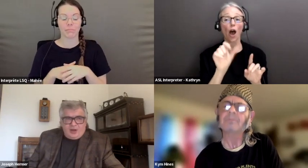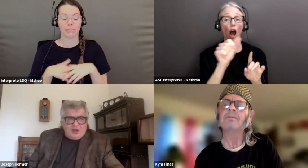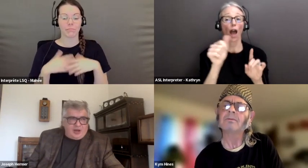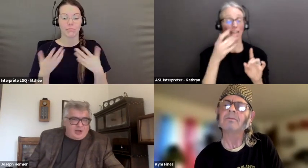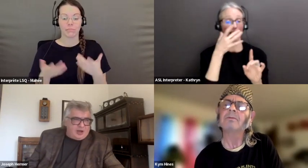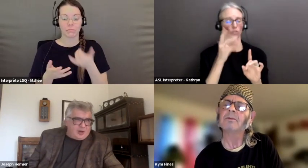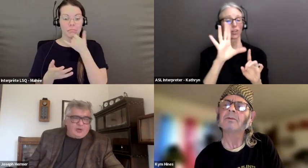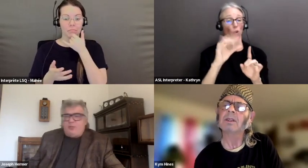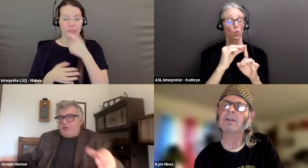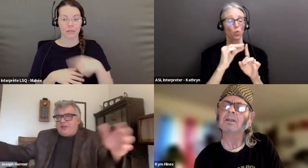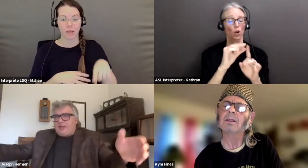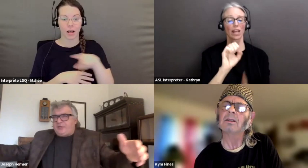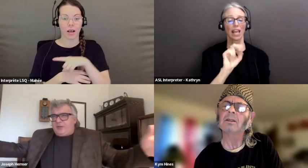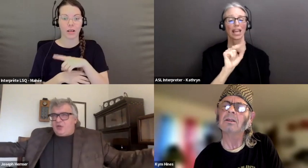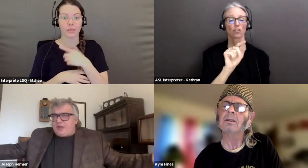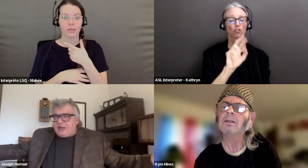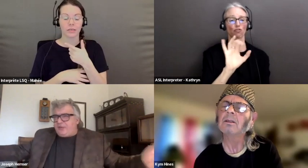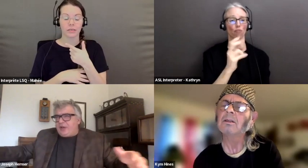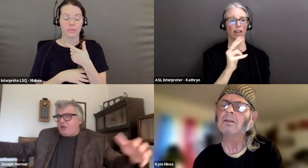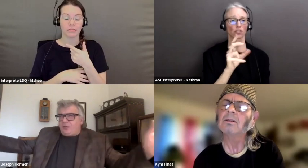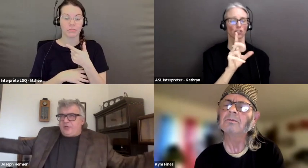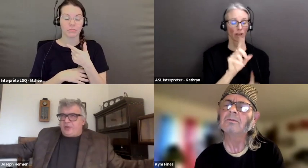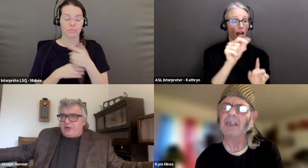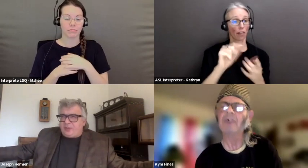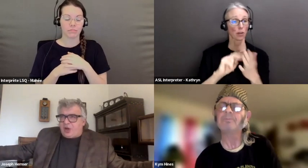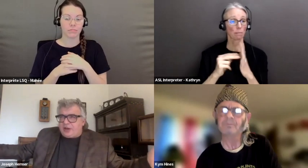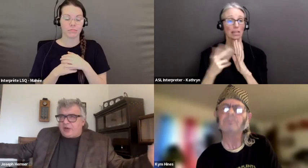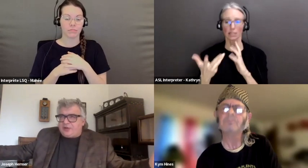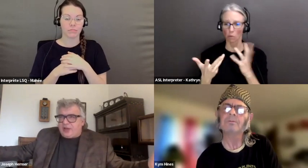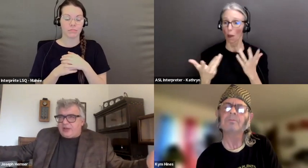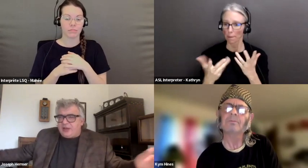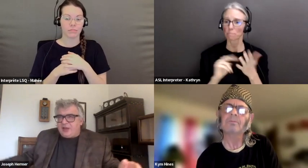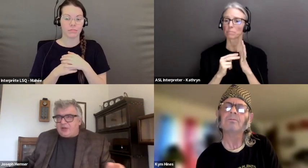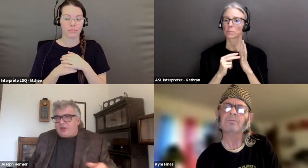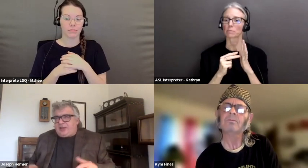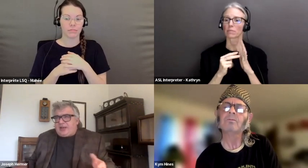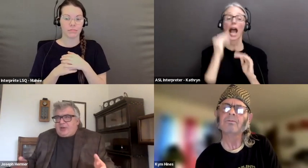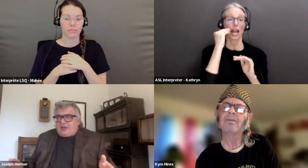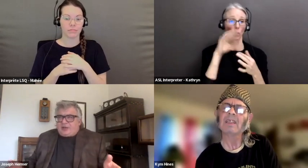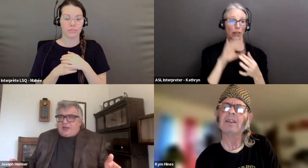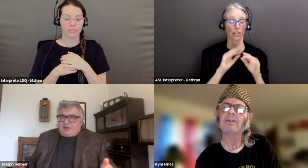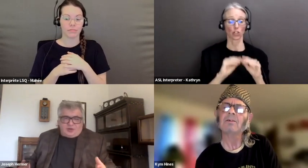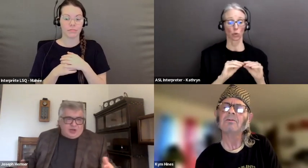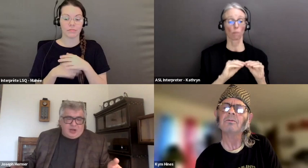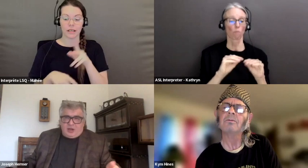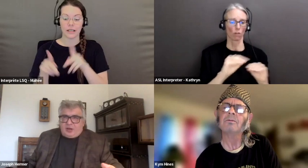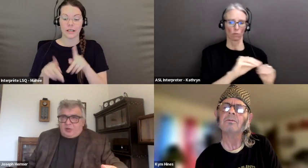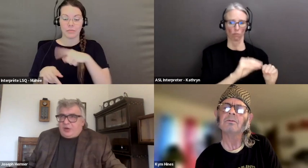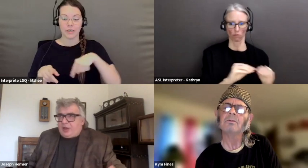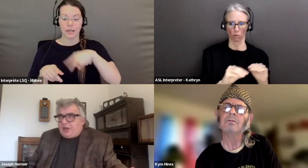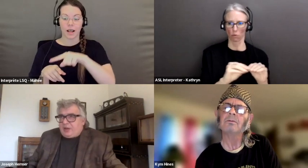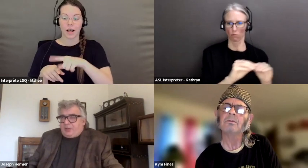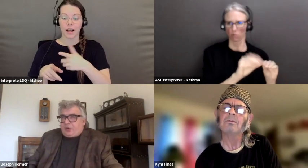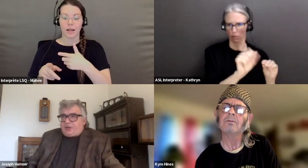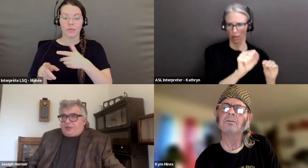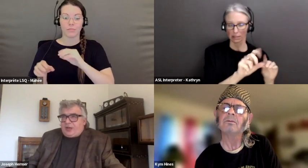with, you know, moving 6 feet, moving 10 feet, you know, moving around out of sight. So the second meaning is that there's